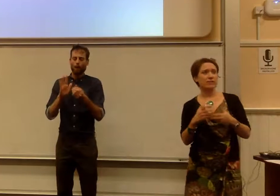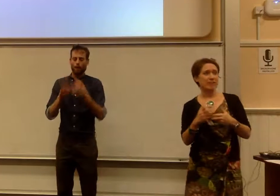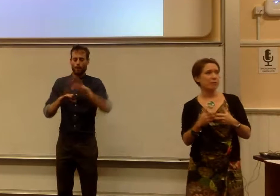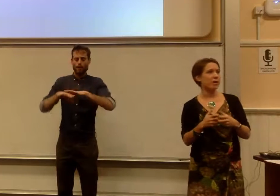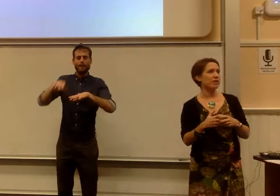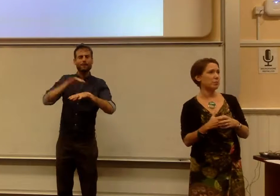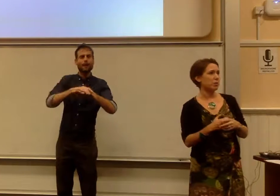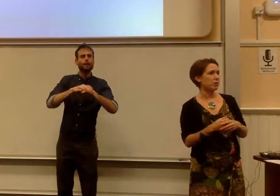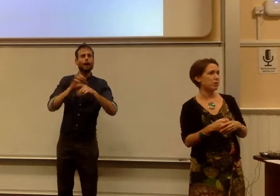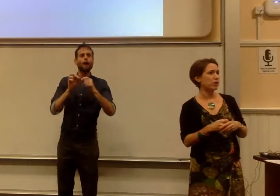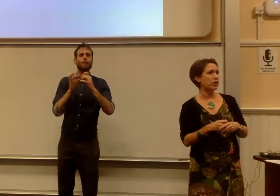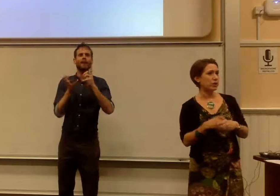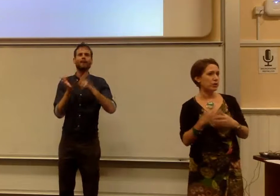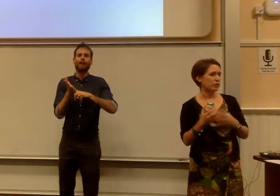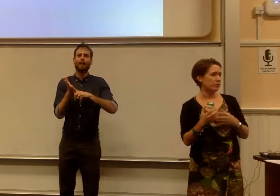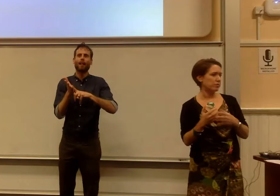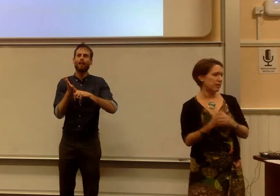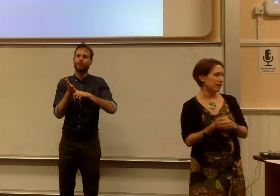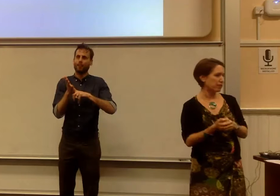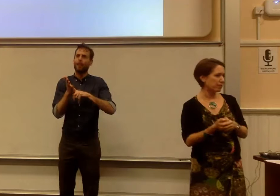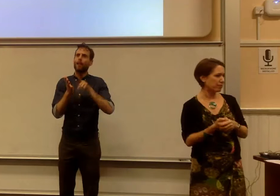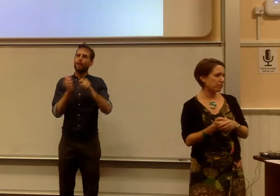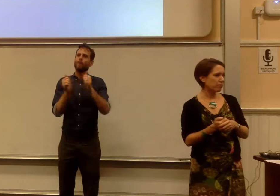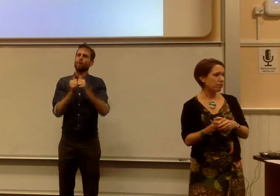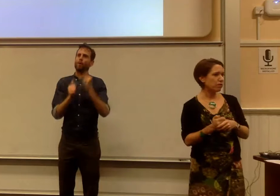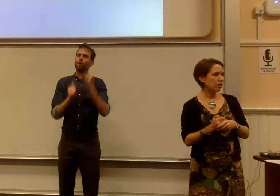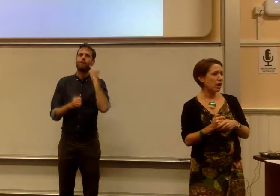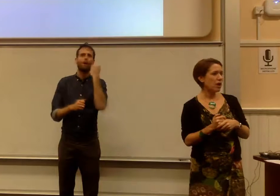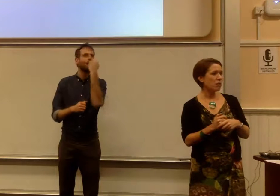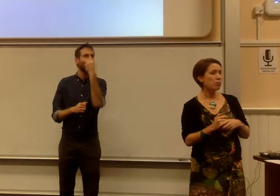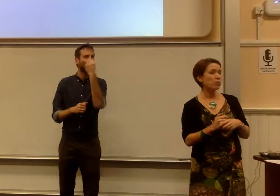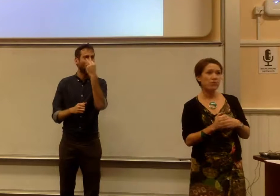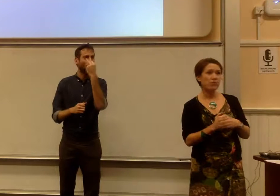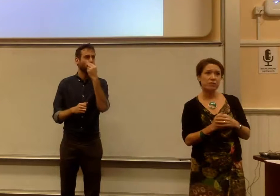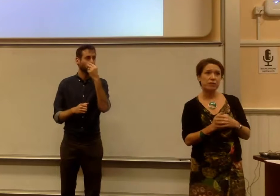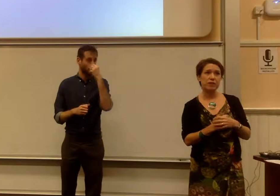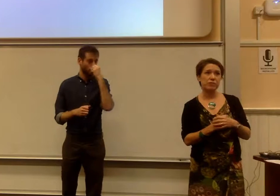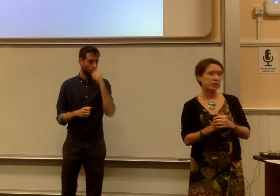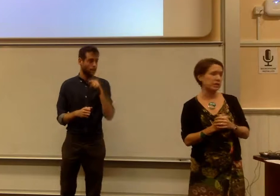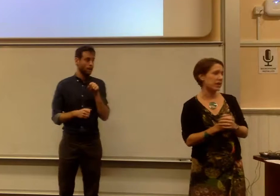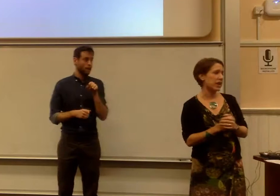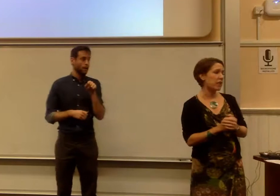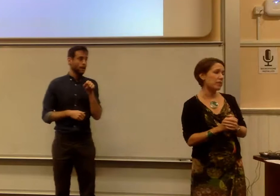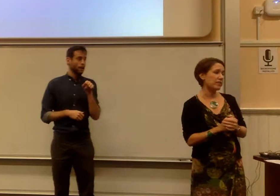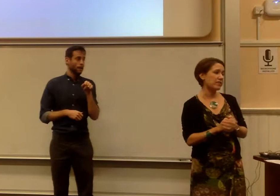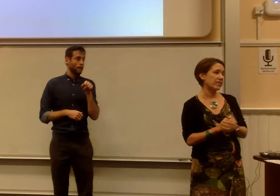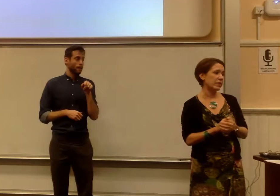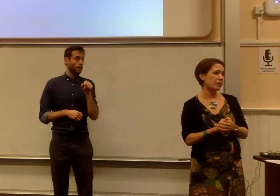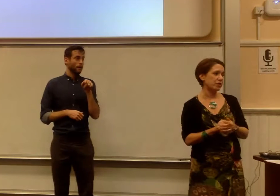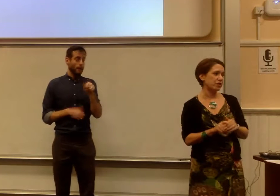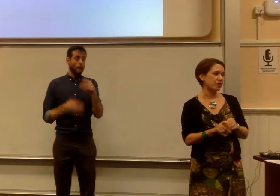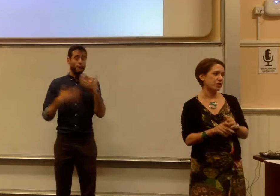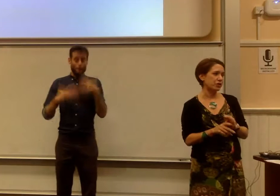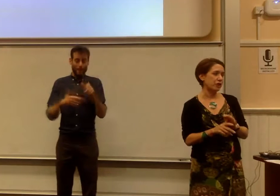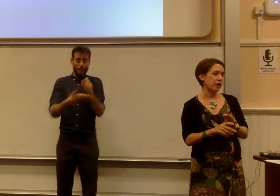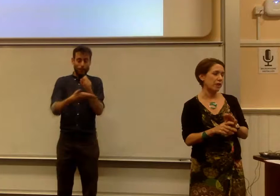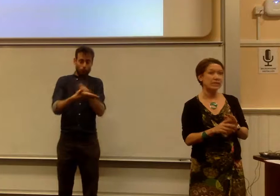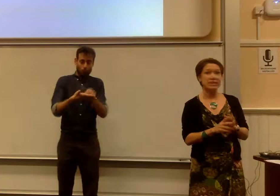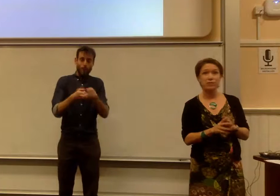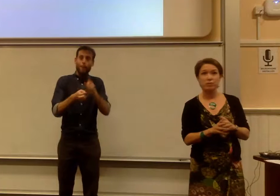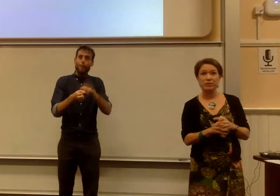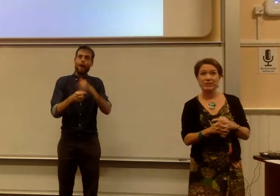is for deaf-blind people who use BSL, was drafted by government, but it was offered